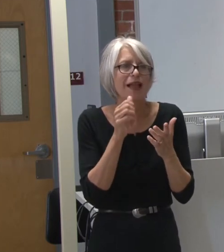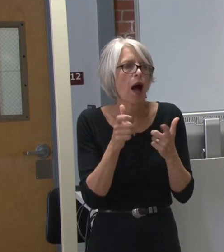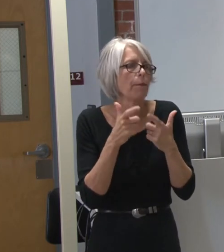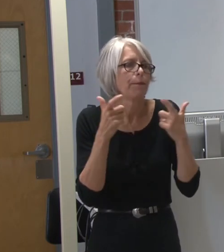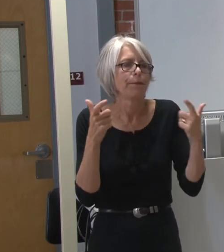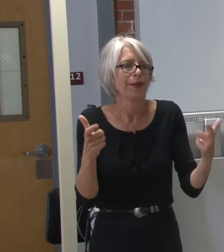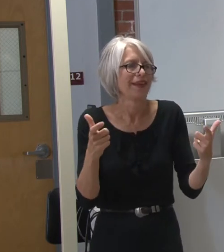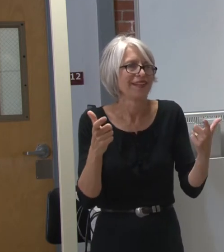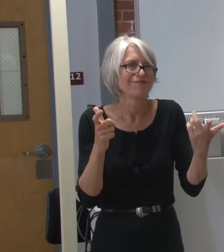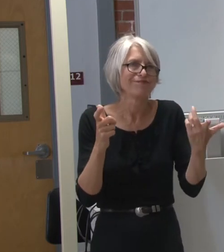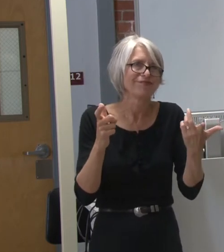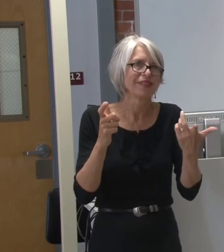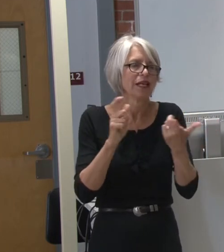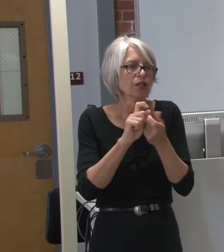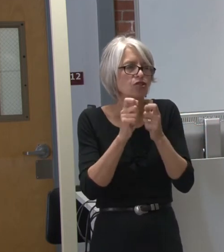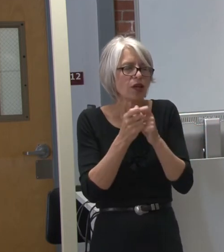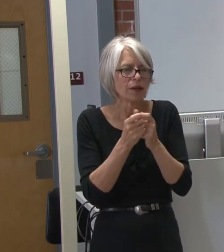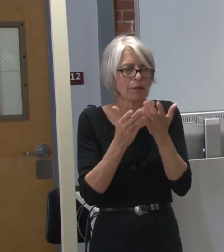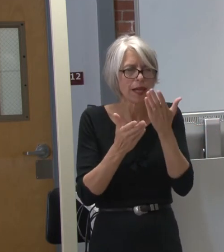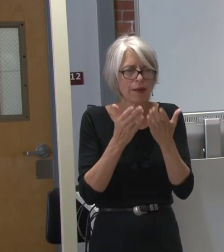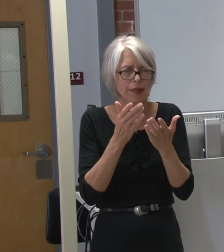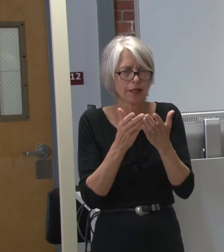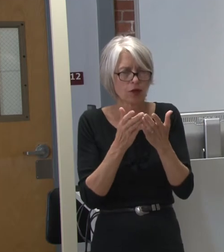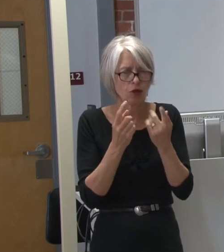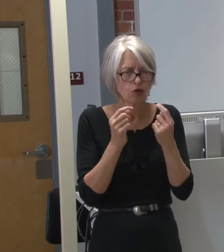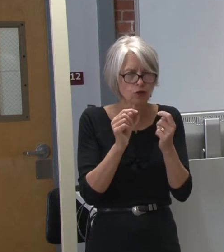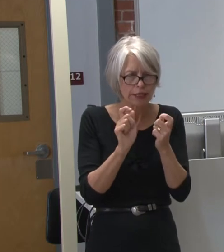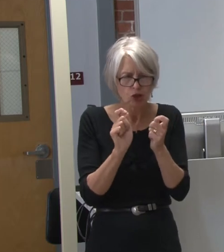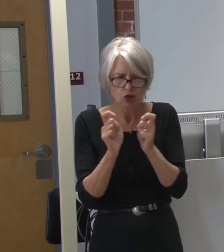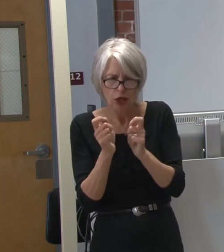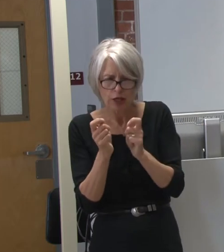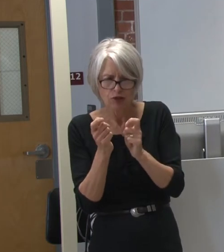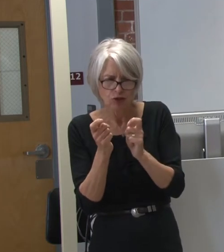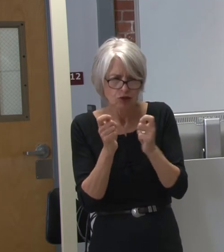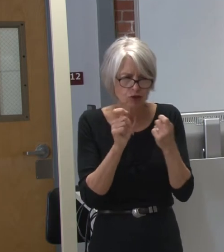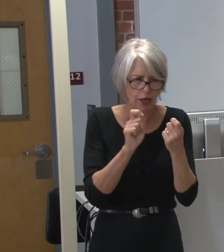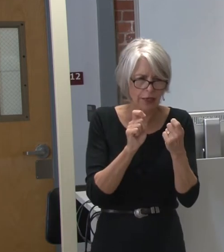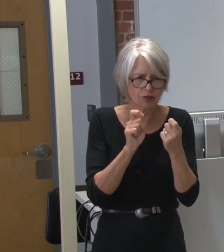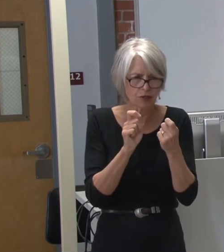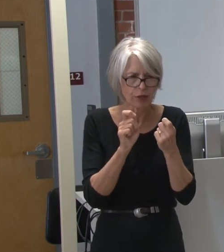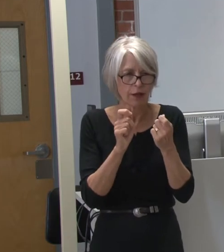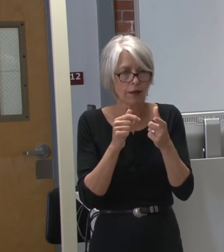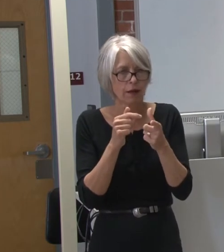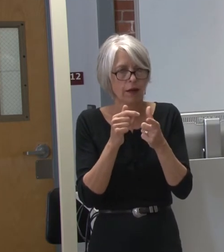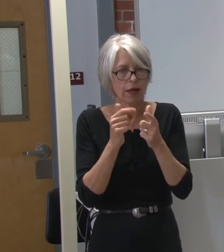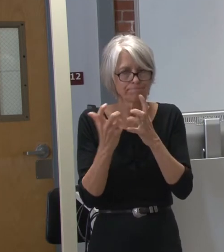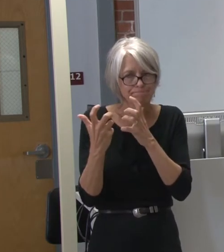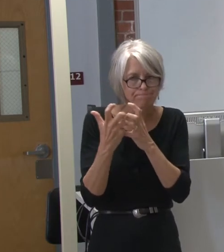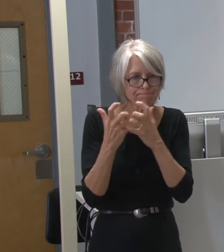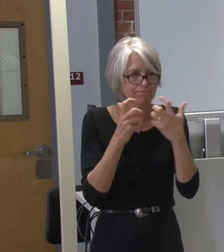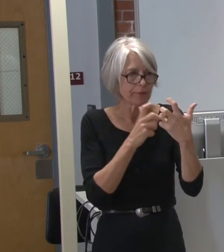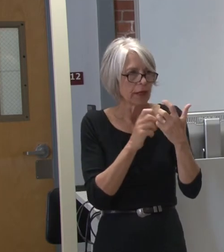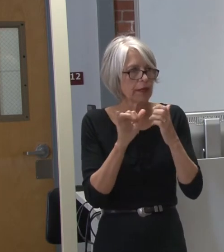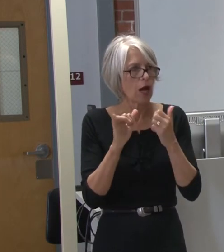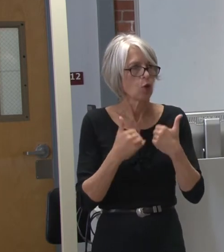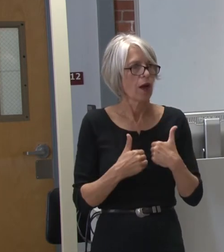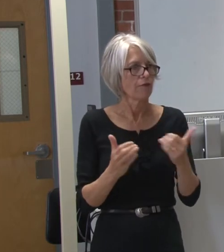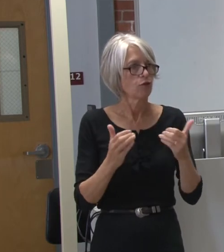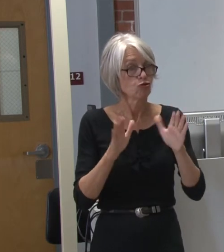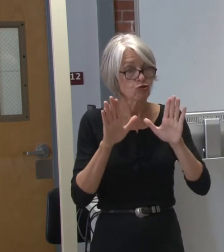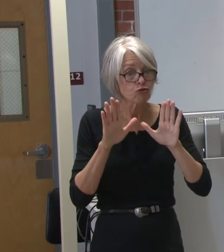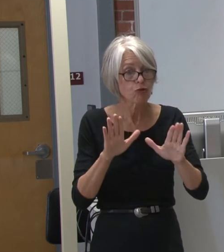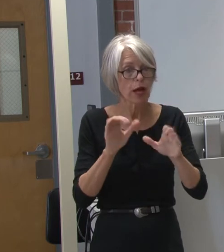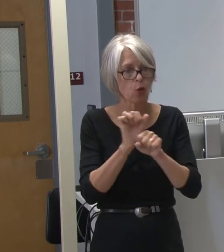it's not a big shift. It's turning the dial a little to the right or a little to the left. And by the way, you now have an incredibly productive, grateful worker who is